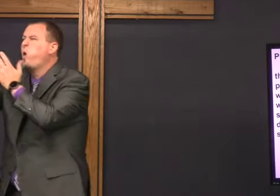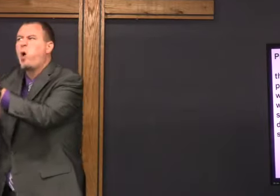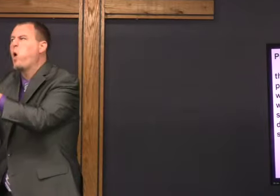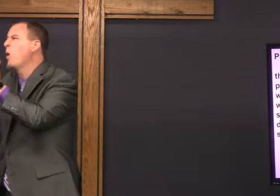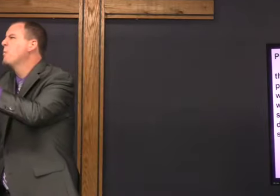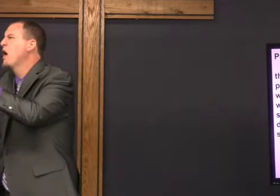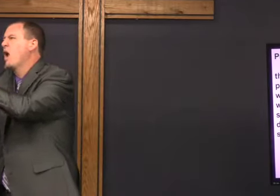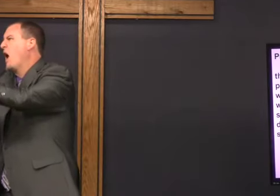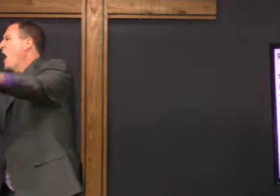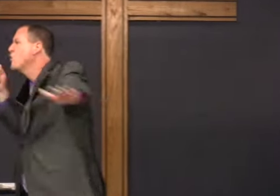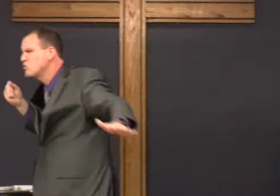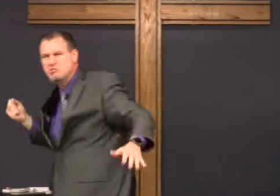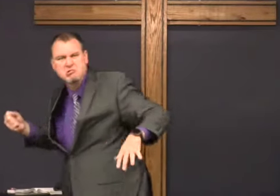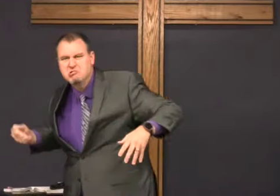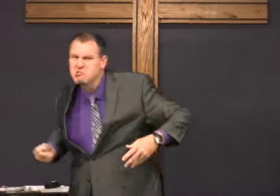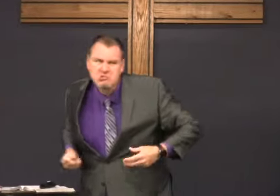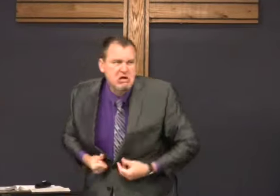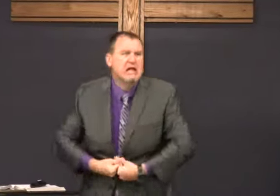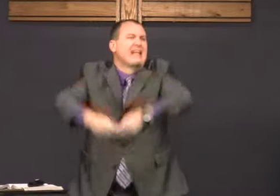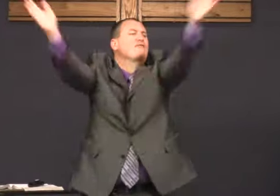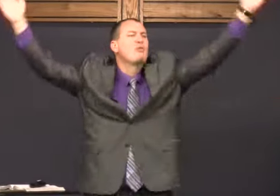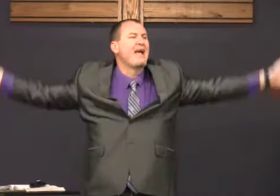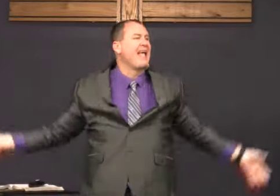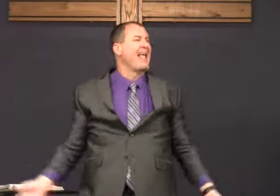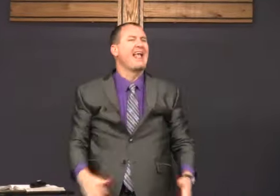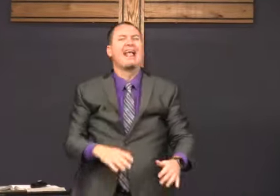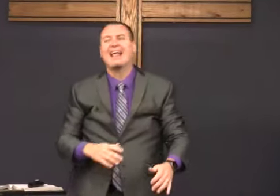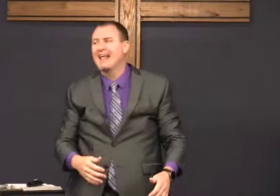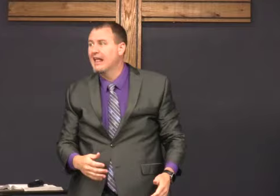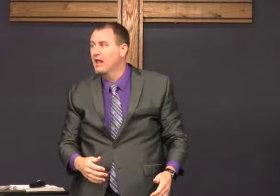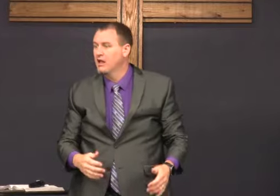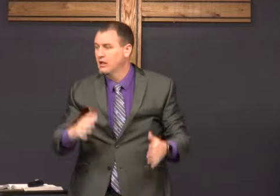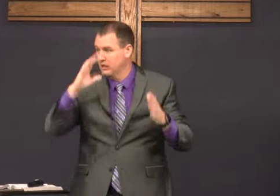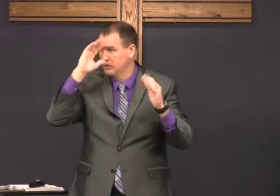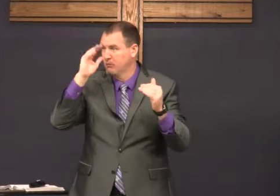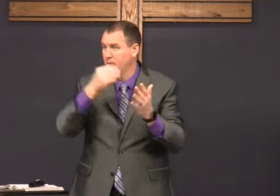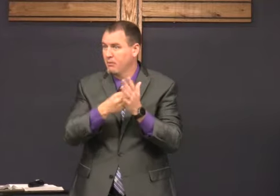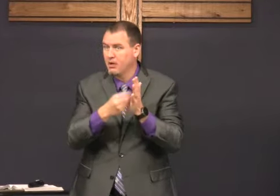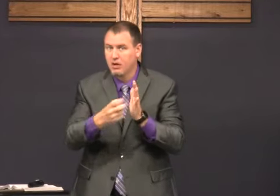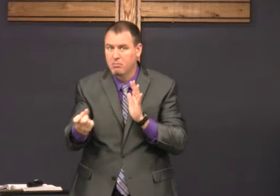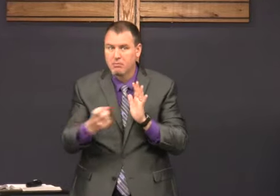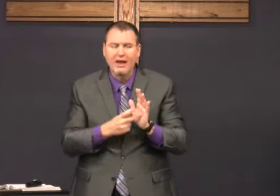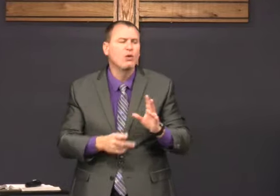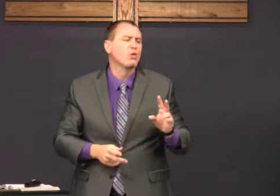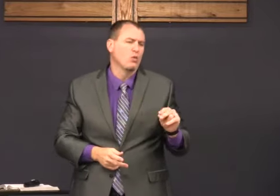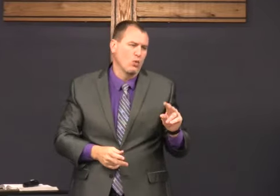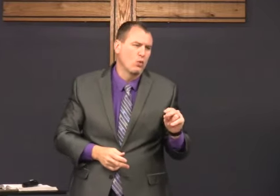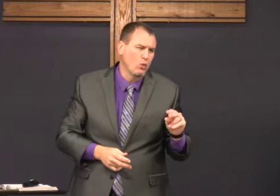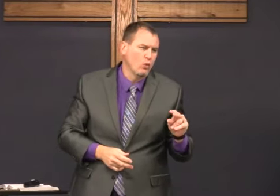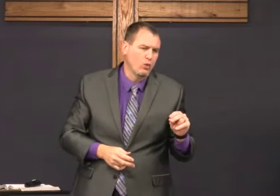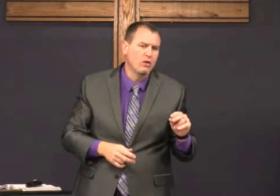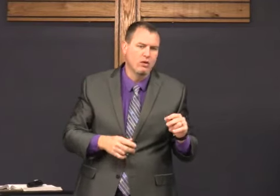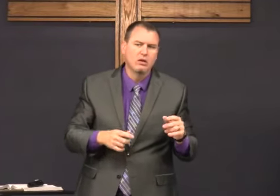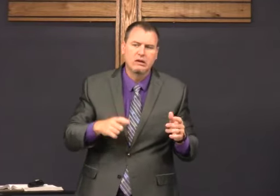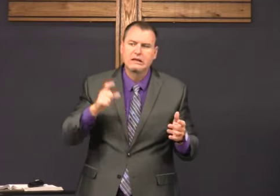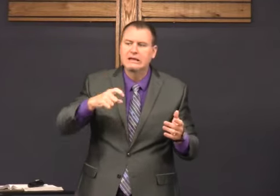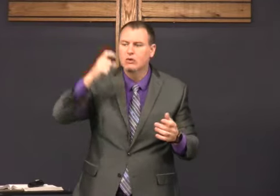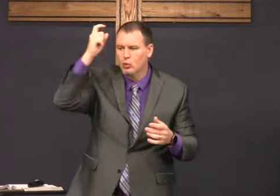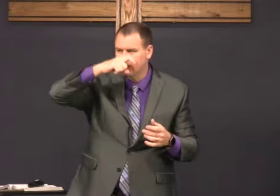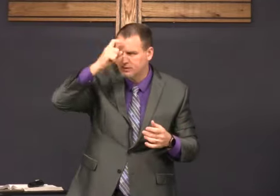your bank account, you know, if you take everything out of your bank account and give it away, are you going to expect money back?